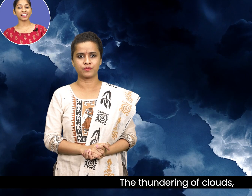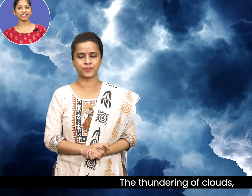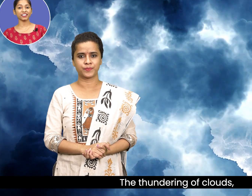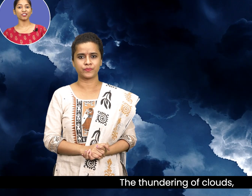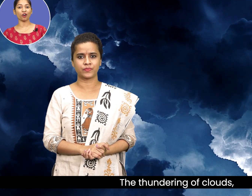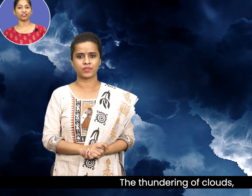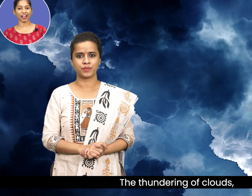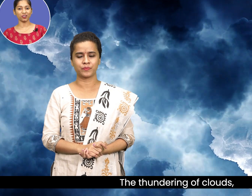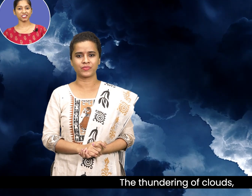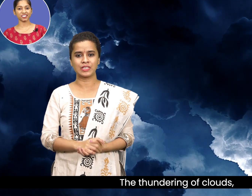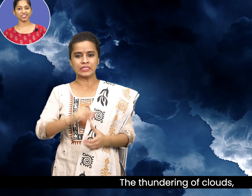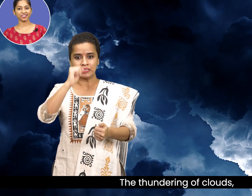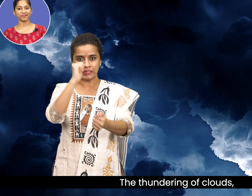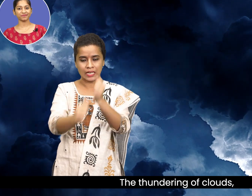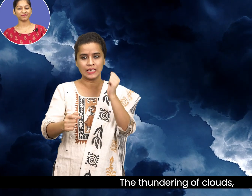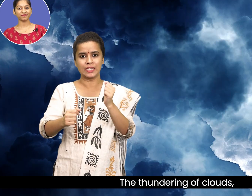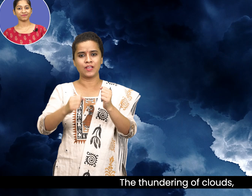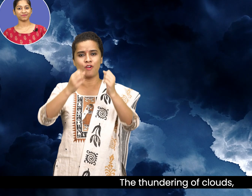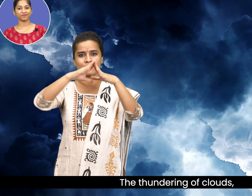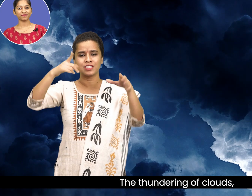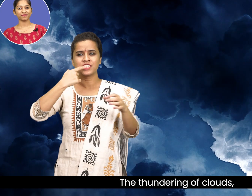The thundering of clouds,